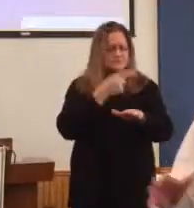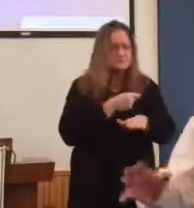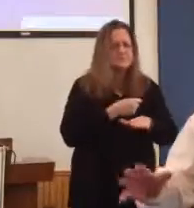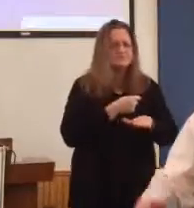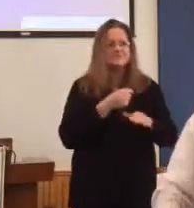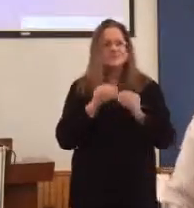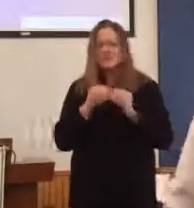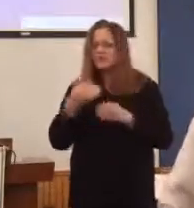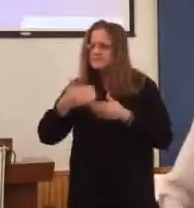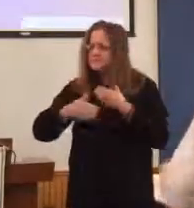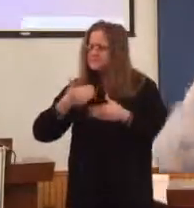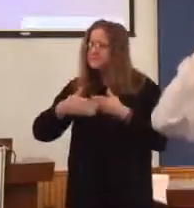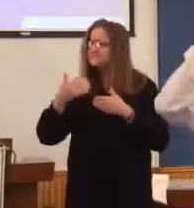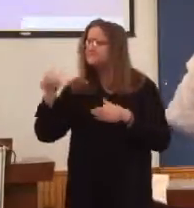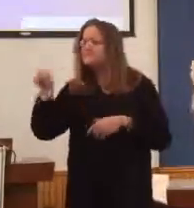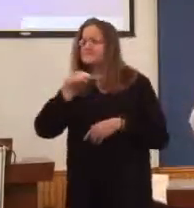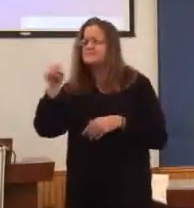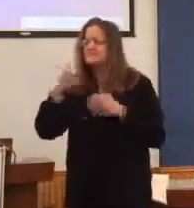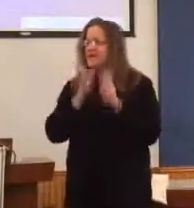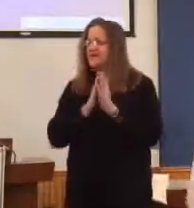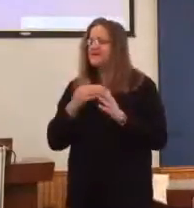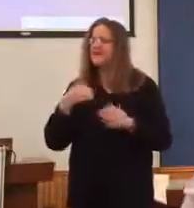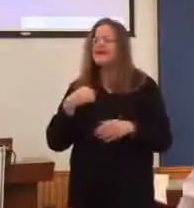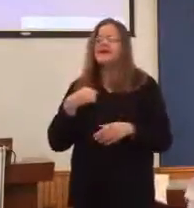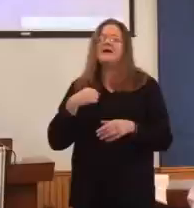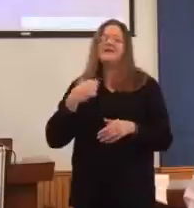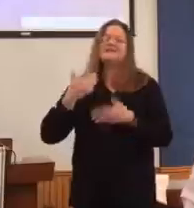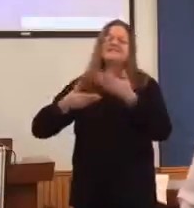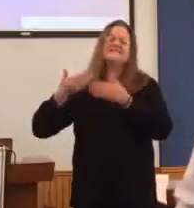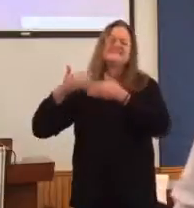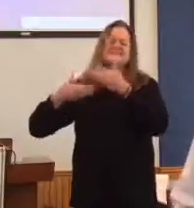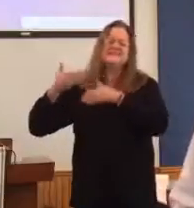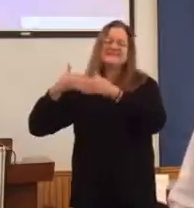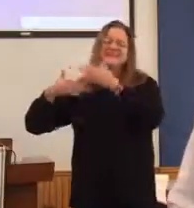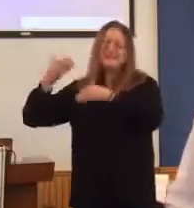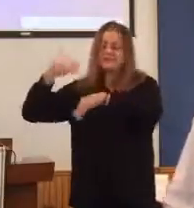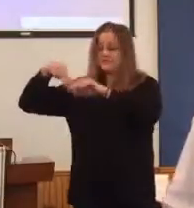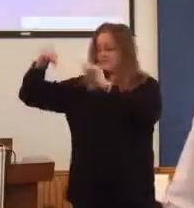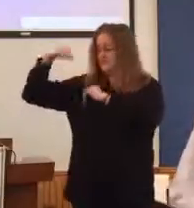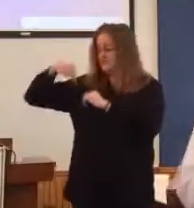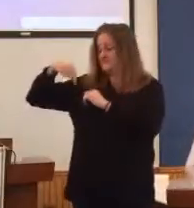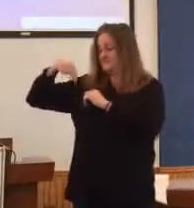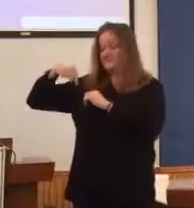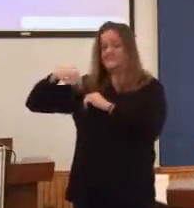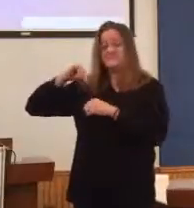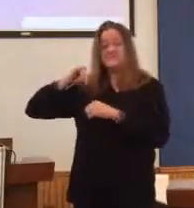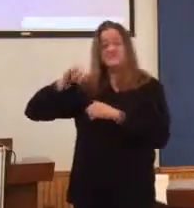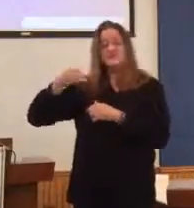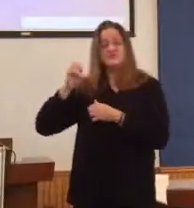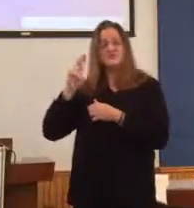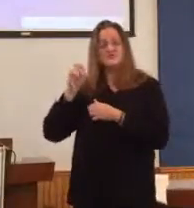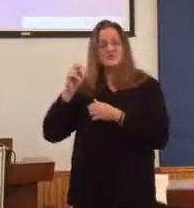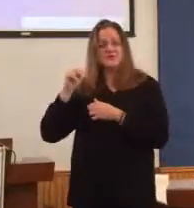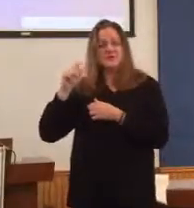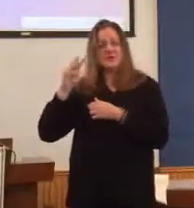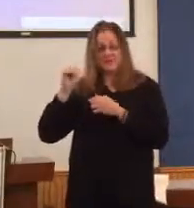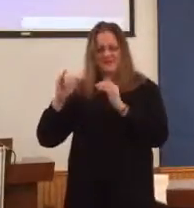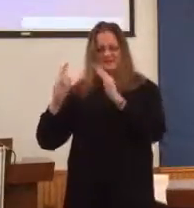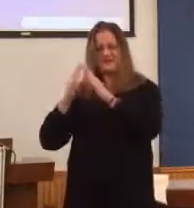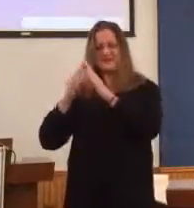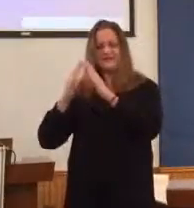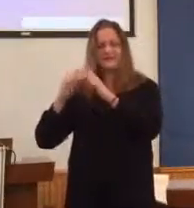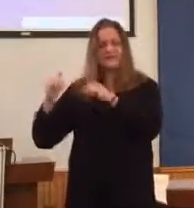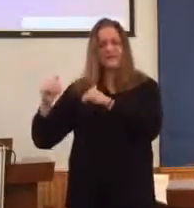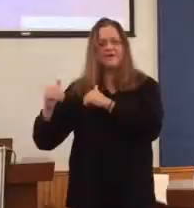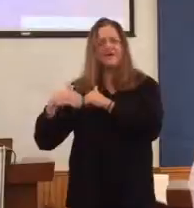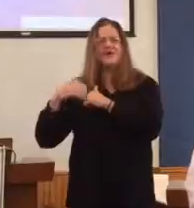little farther. Did you see this boy? They got all the way back to Jerusalem and checked in, I'm sure, with